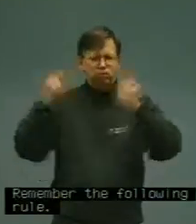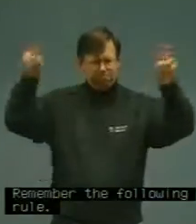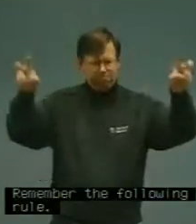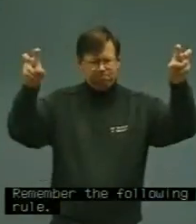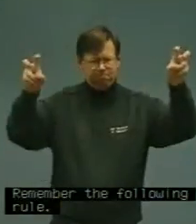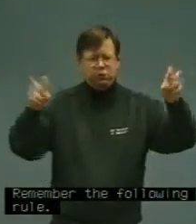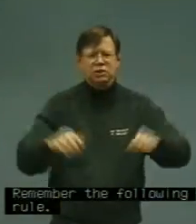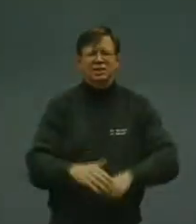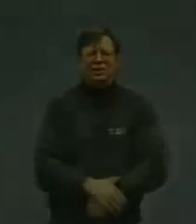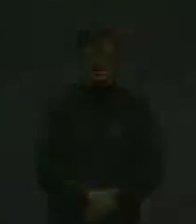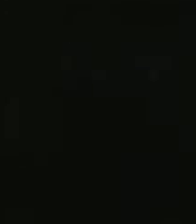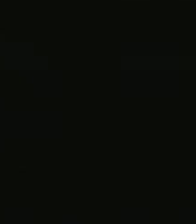Remember the following rule.